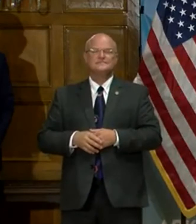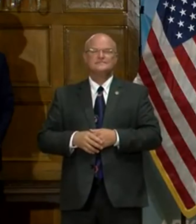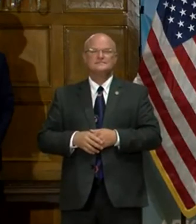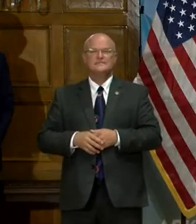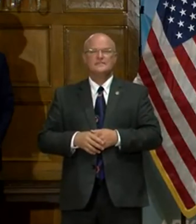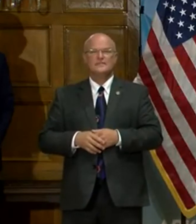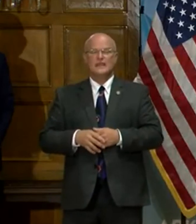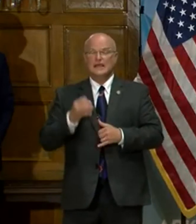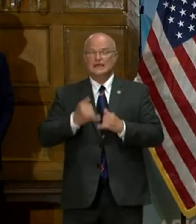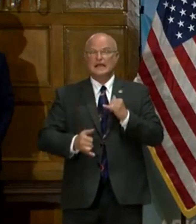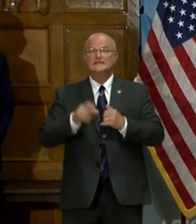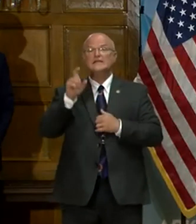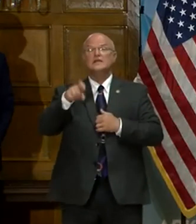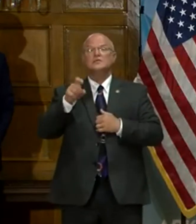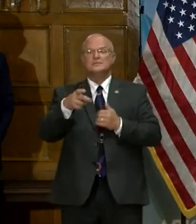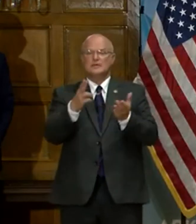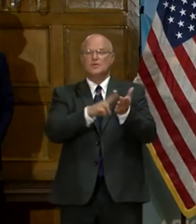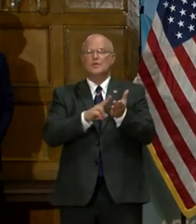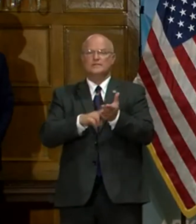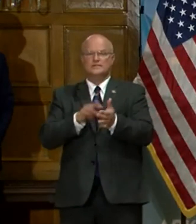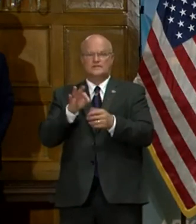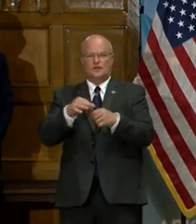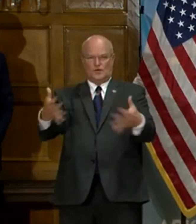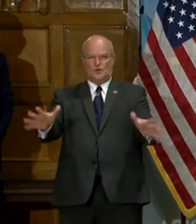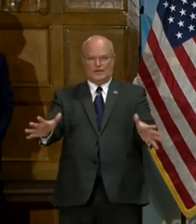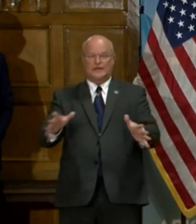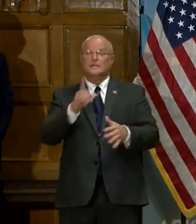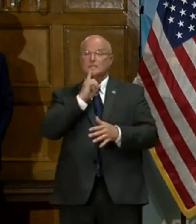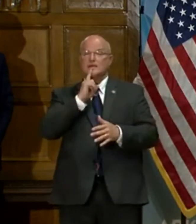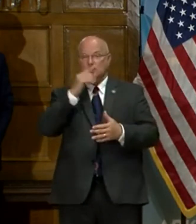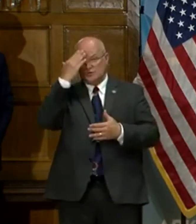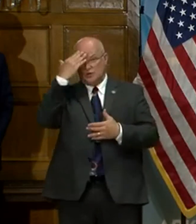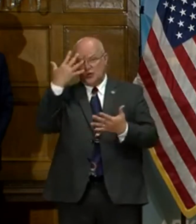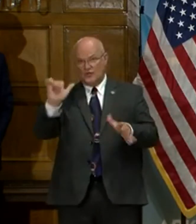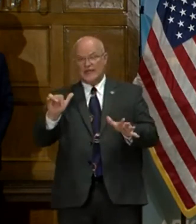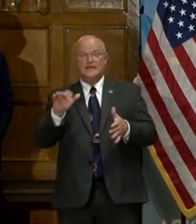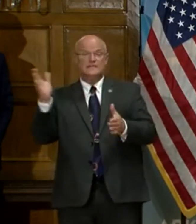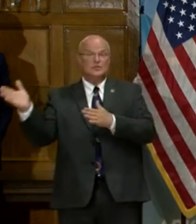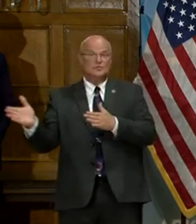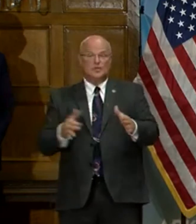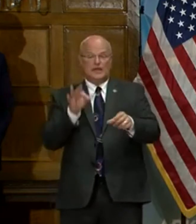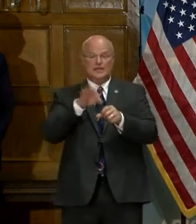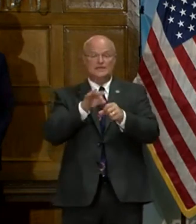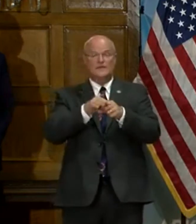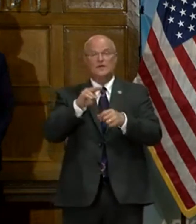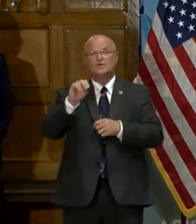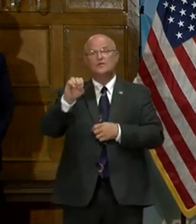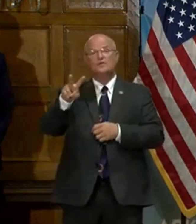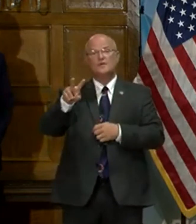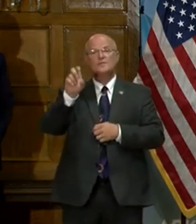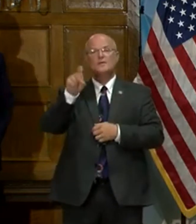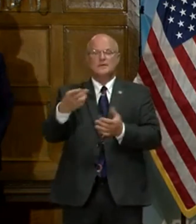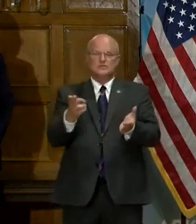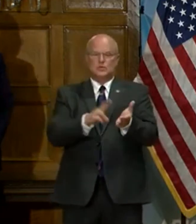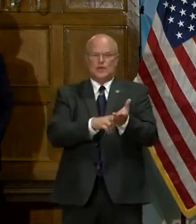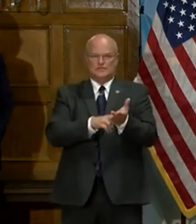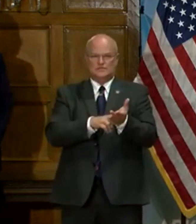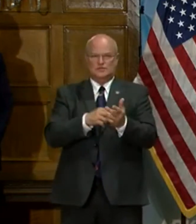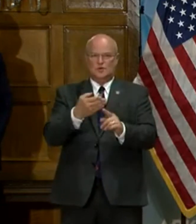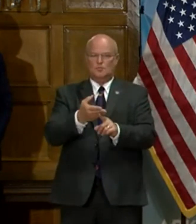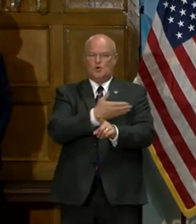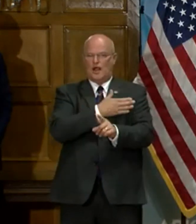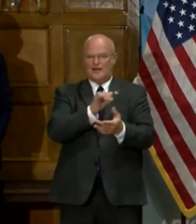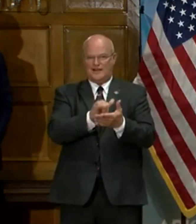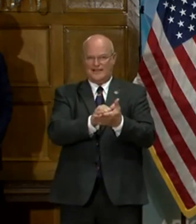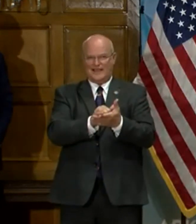And lastly, you must be a registered voter. So I want to make sure you know that. If you plan to vote in the November election, you must register prior